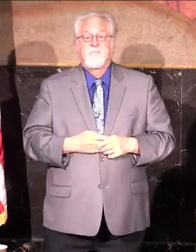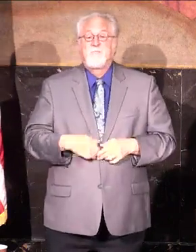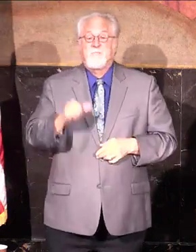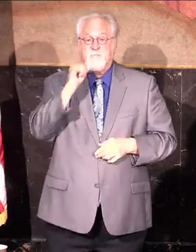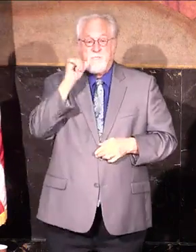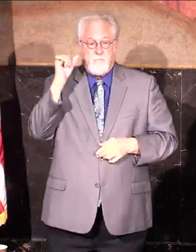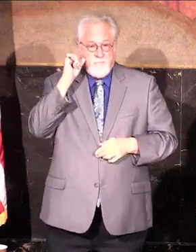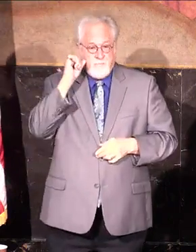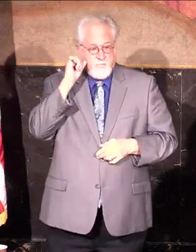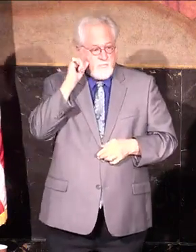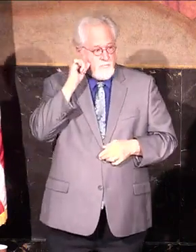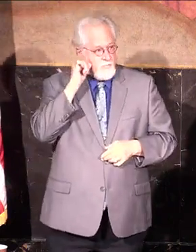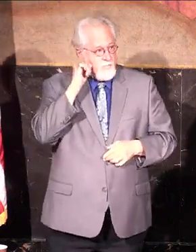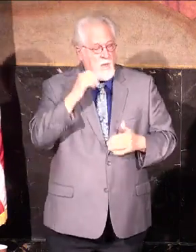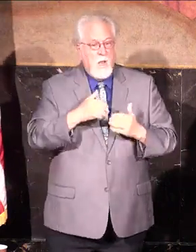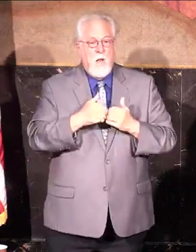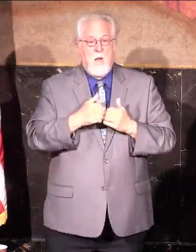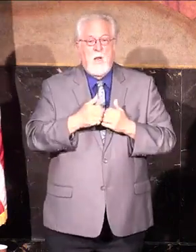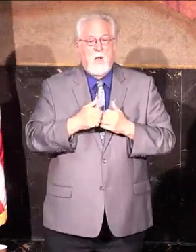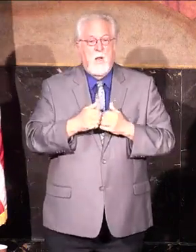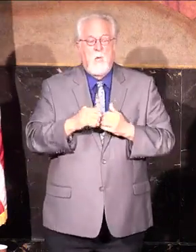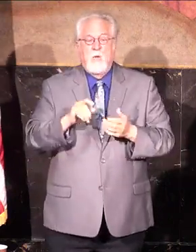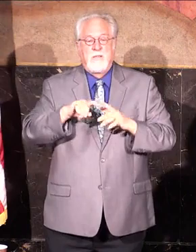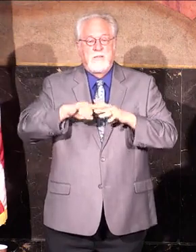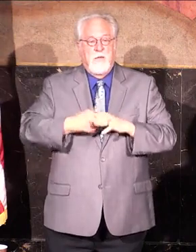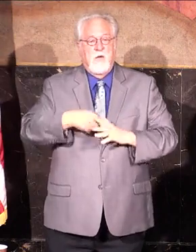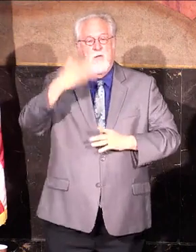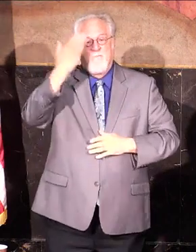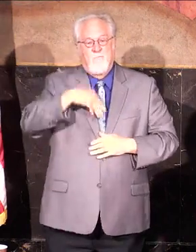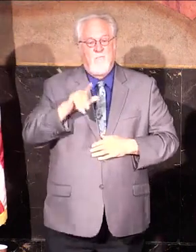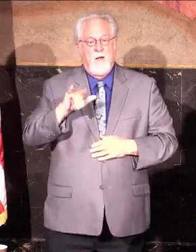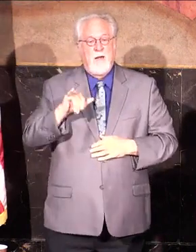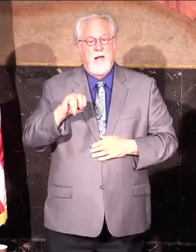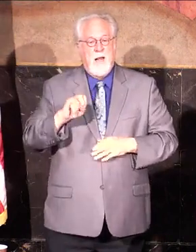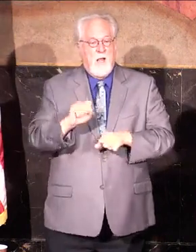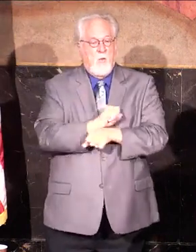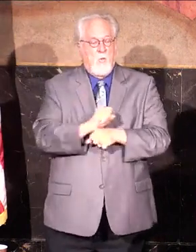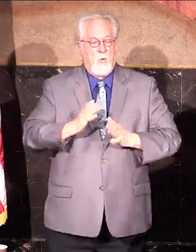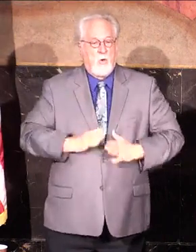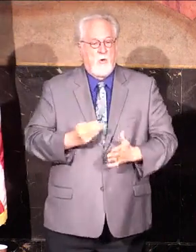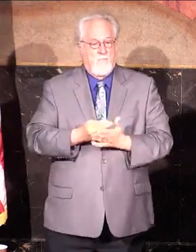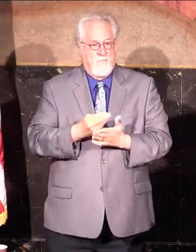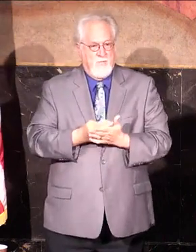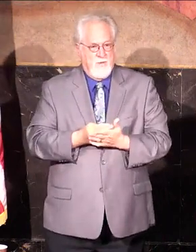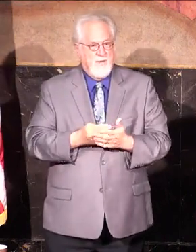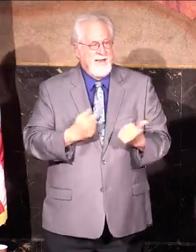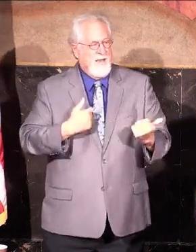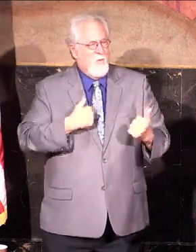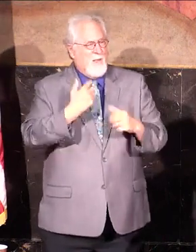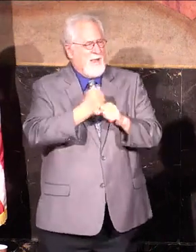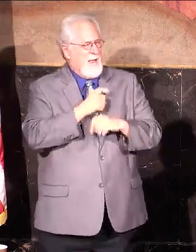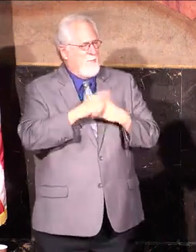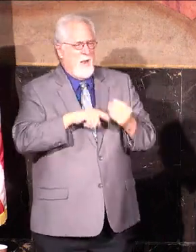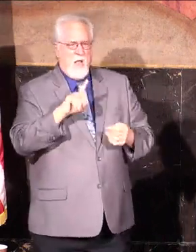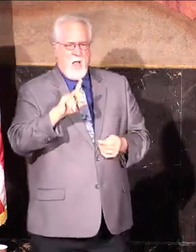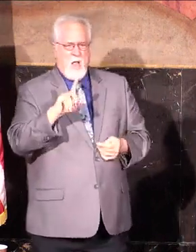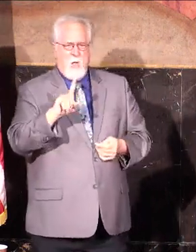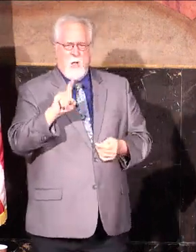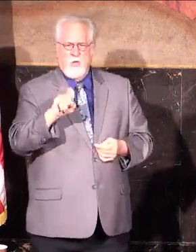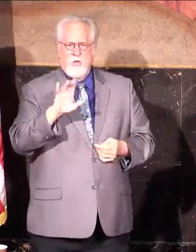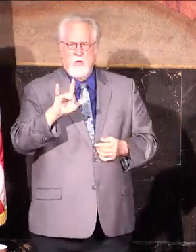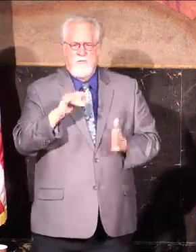Yesterday we launched the Frontline Worker Fund. We've already received, as of just before I walked in here, about